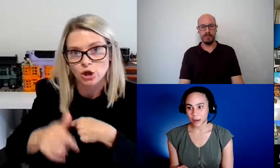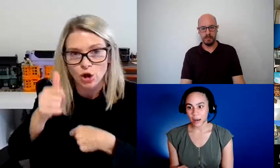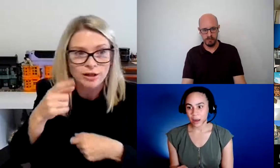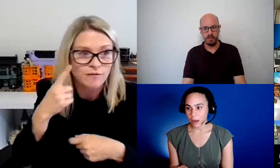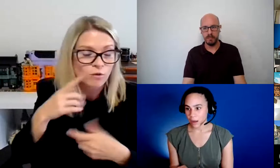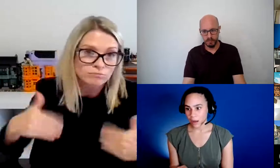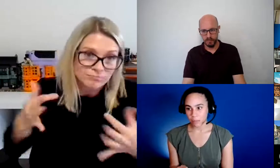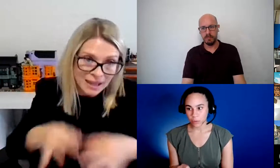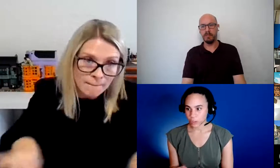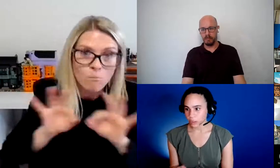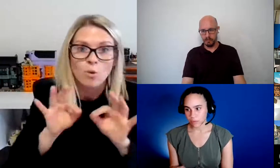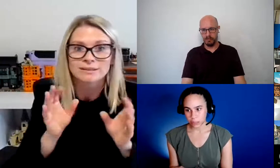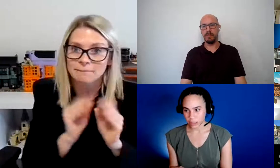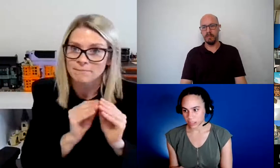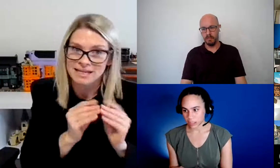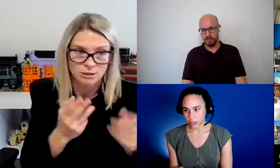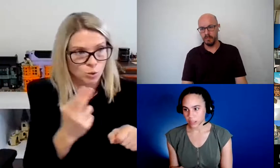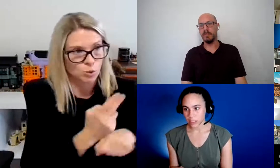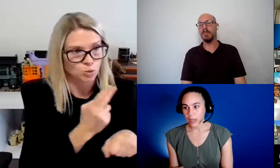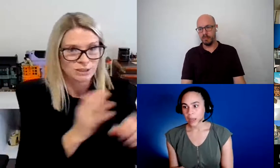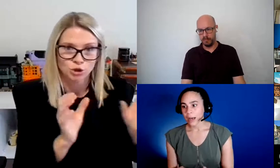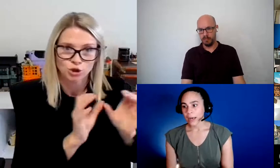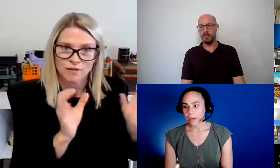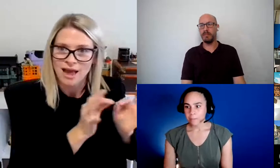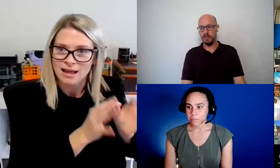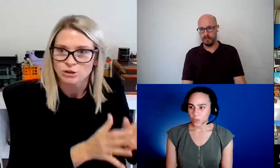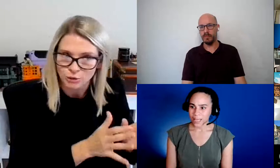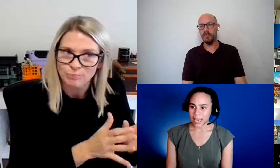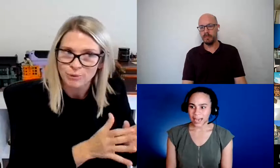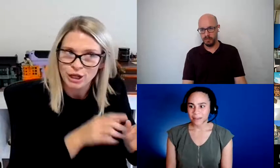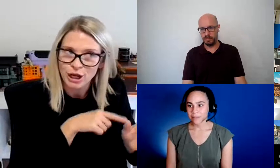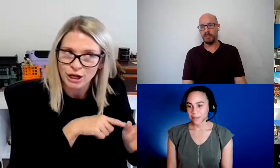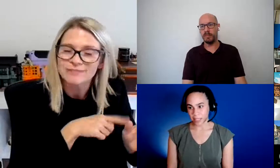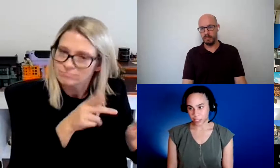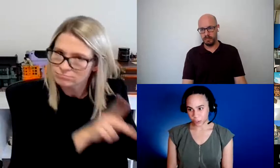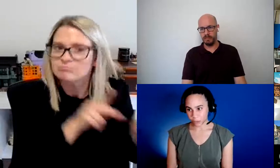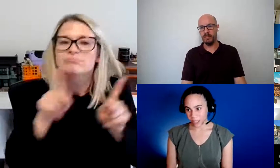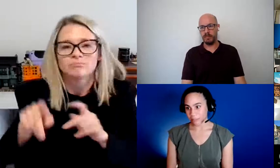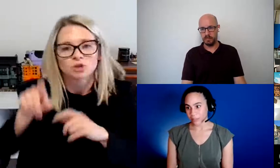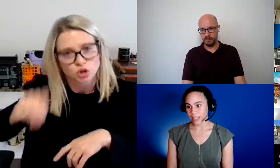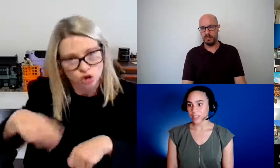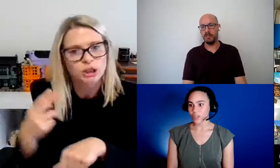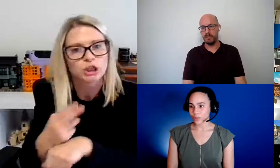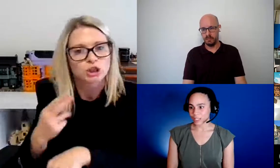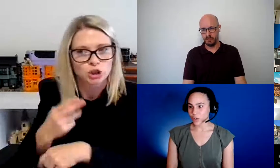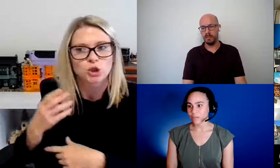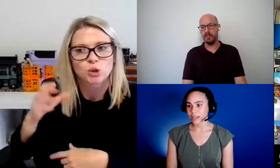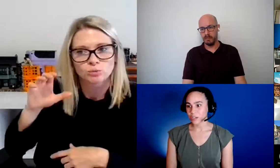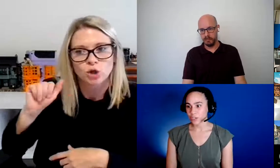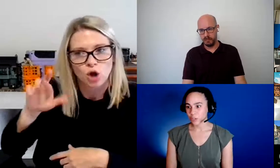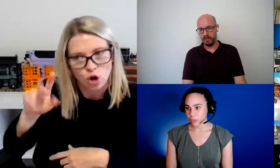a multitude of misconceptions. We have meetings using a certified interpreter,